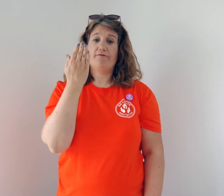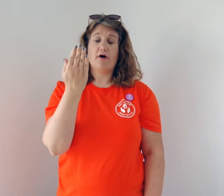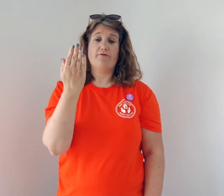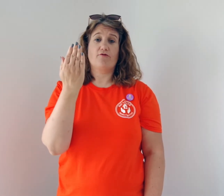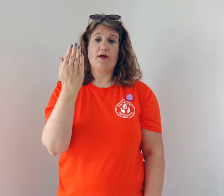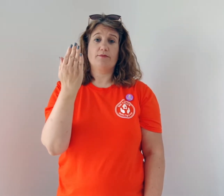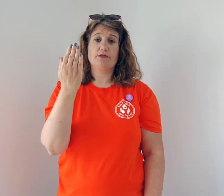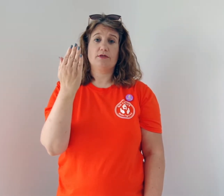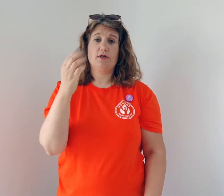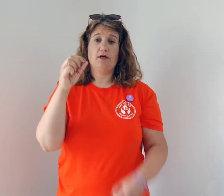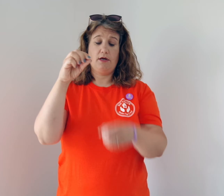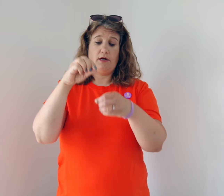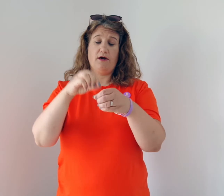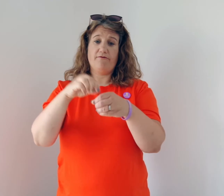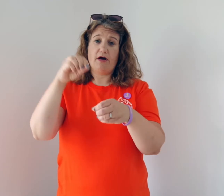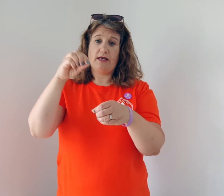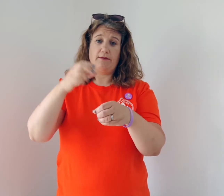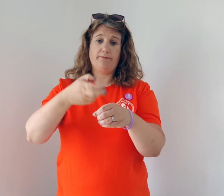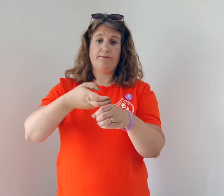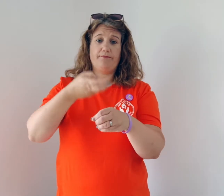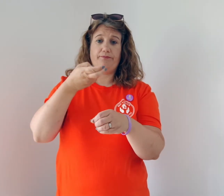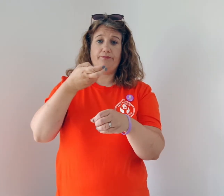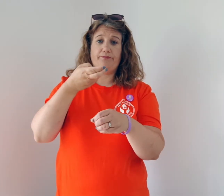125 grams of honey.